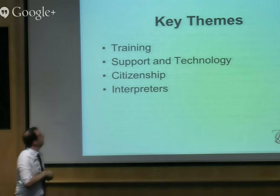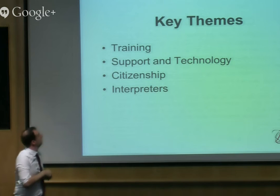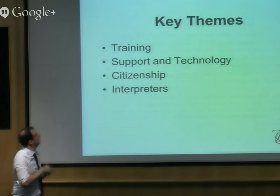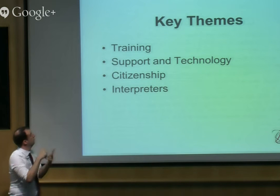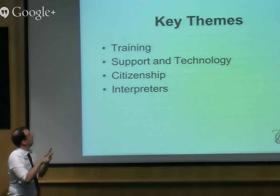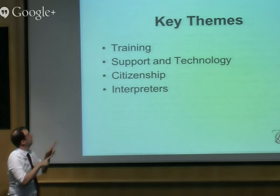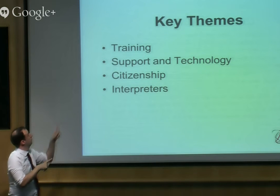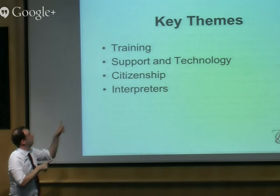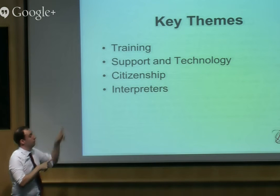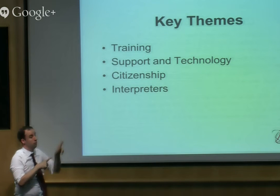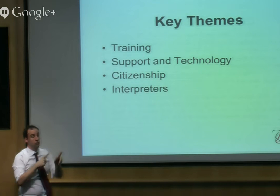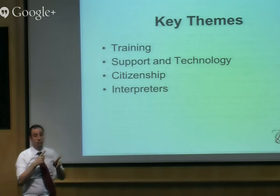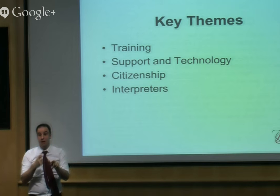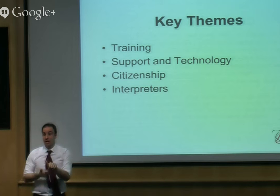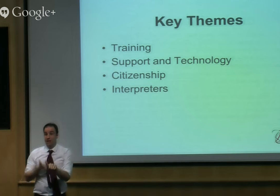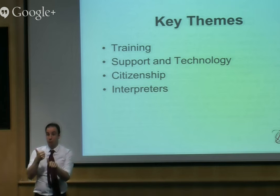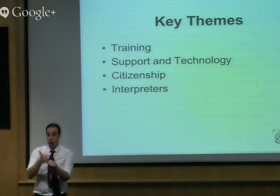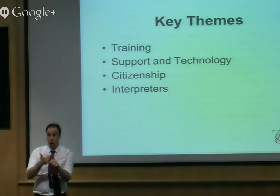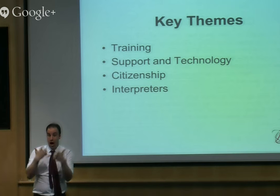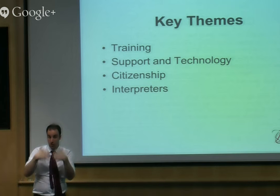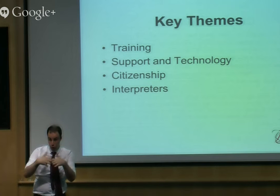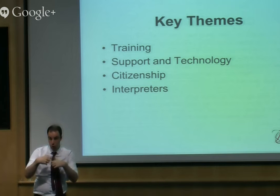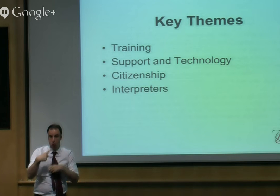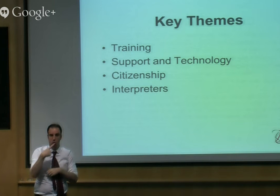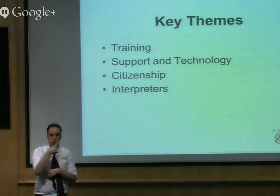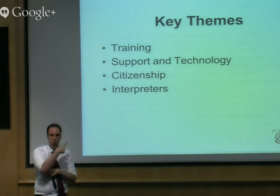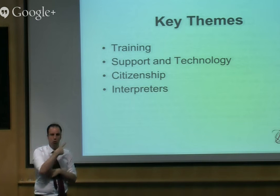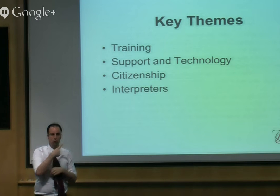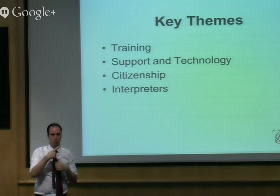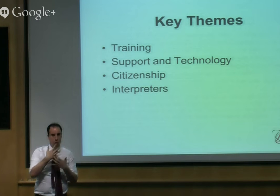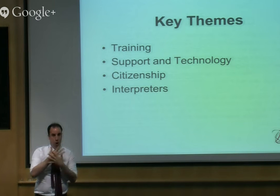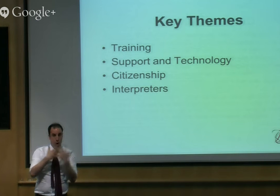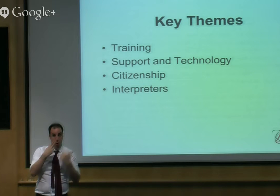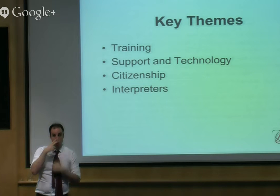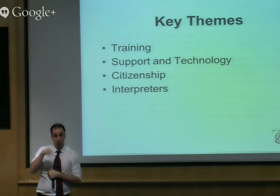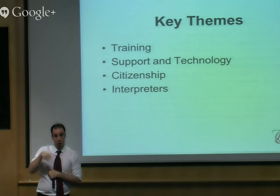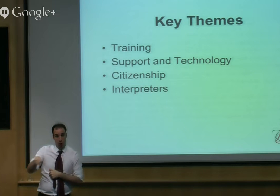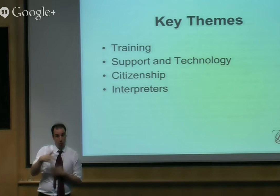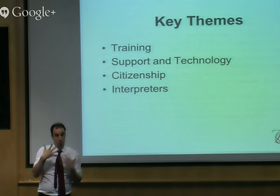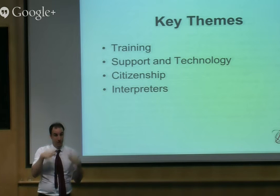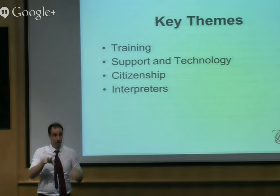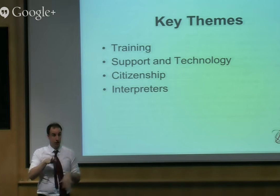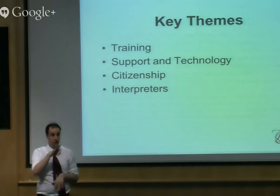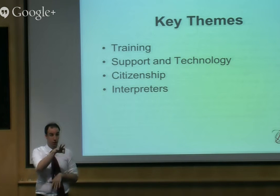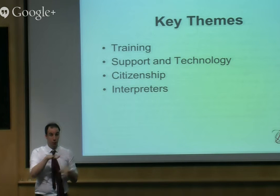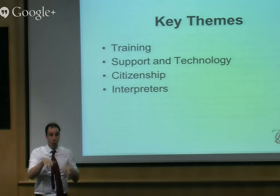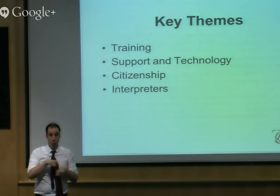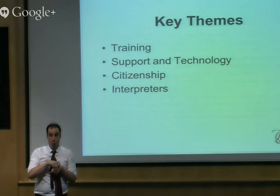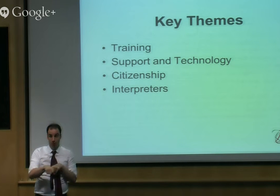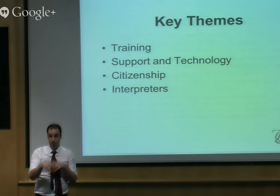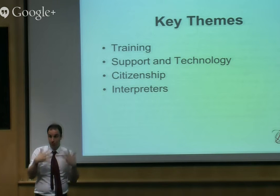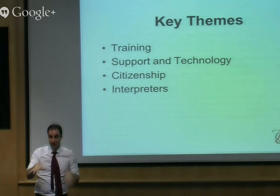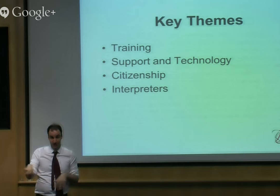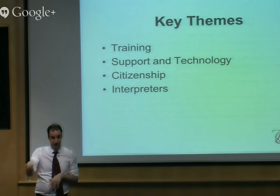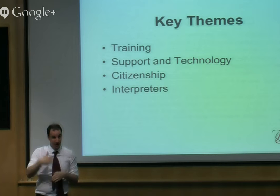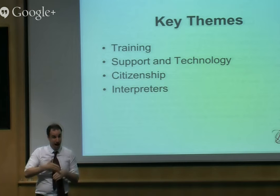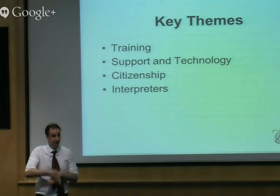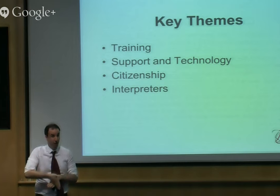the Equality Act, the councils have a responsibility to ensure their staff do have this awareness, have this training. And what